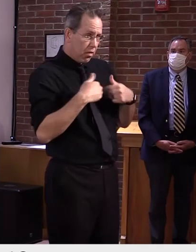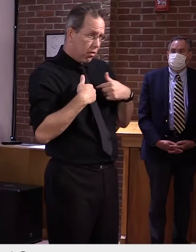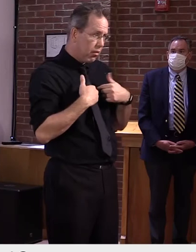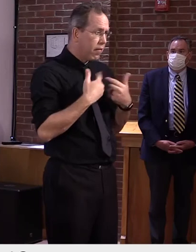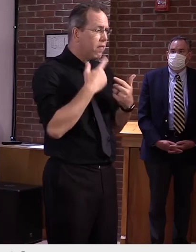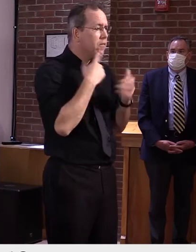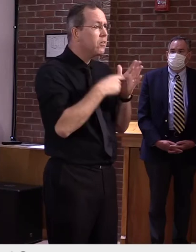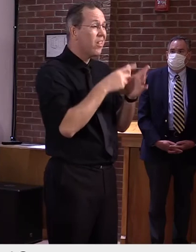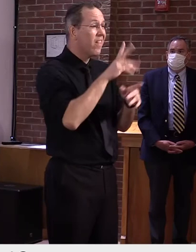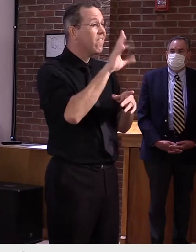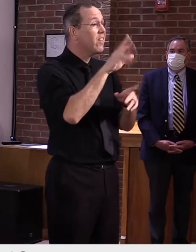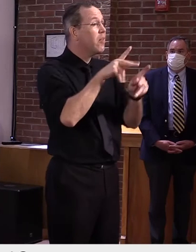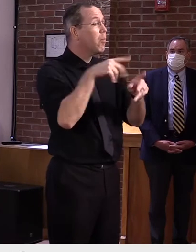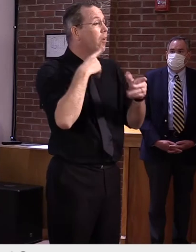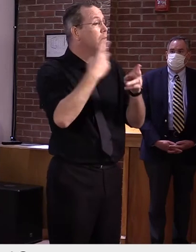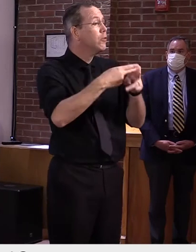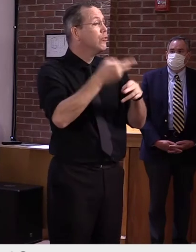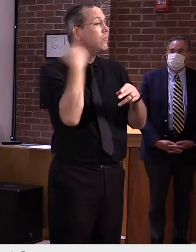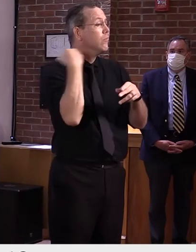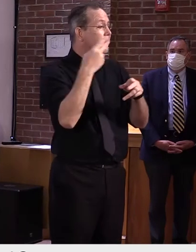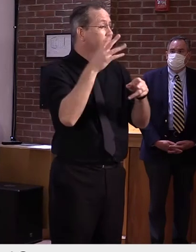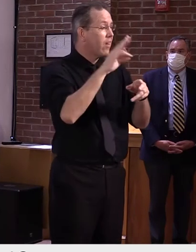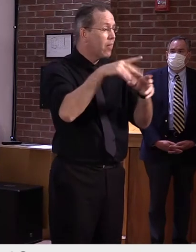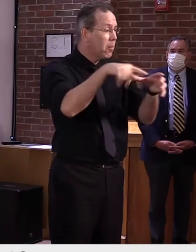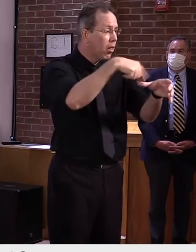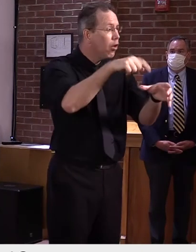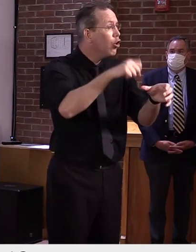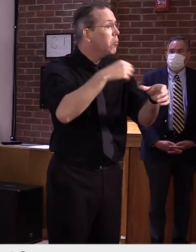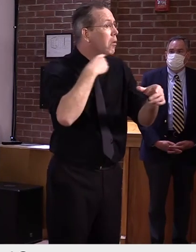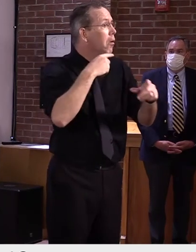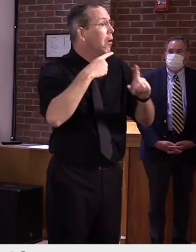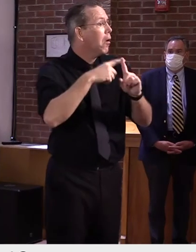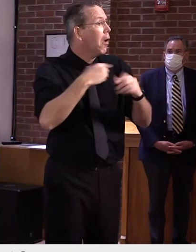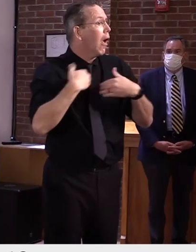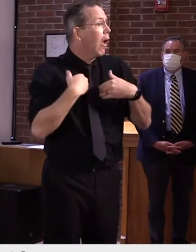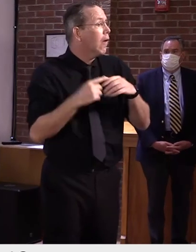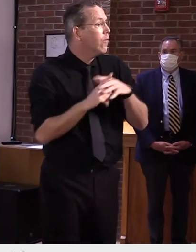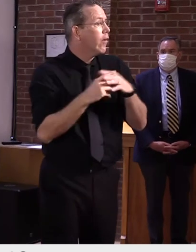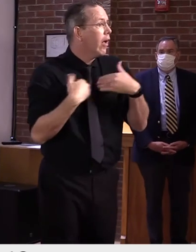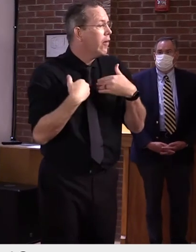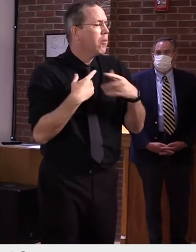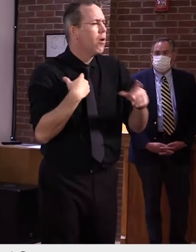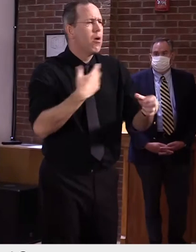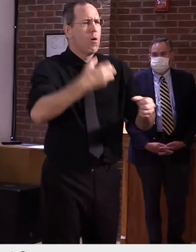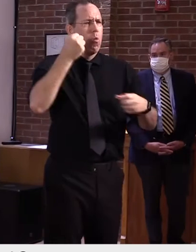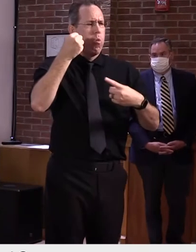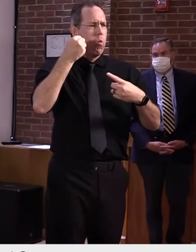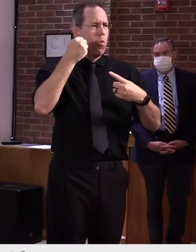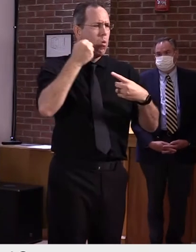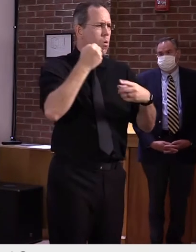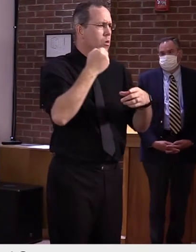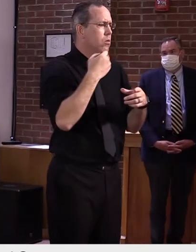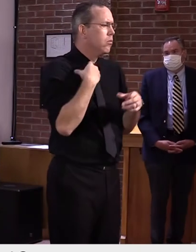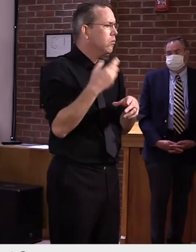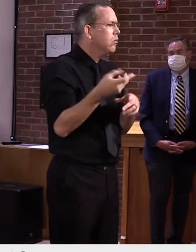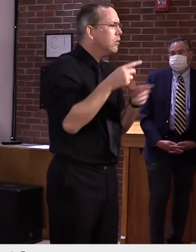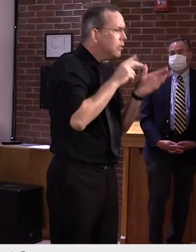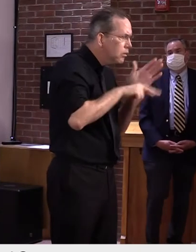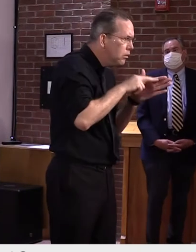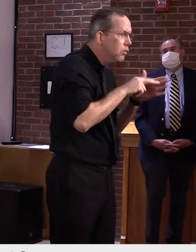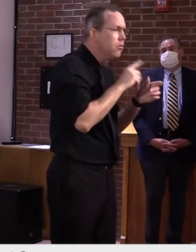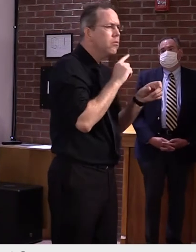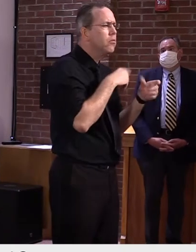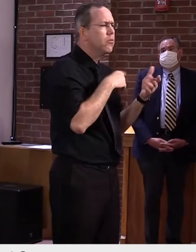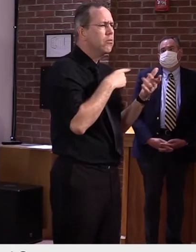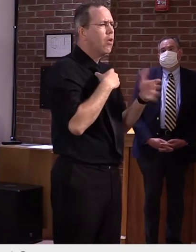level. So we are not in a position where with the Manchester cases we need to retract anything at this point.